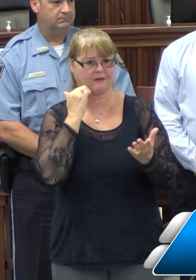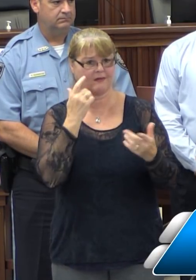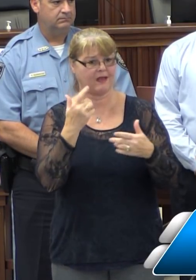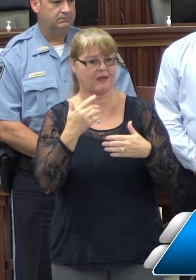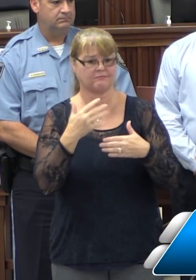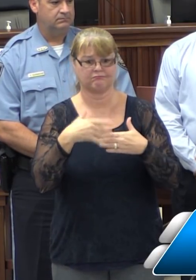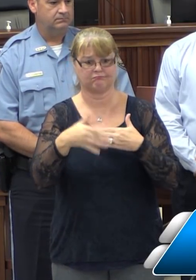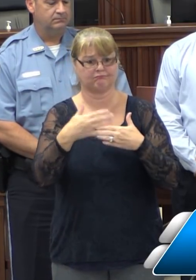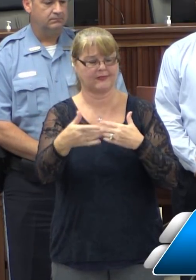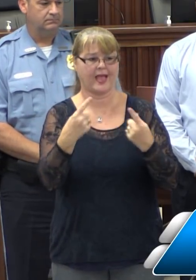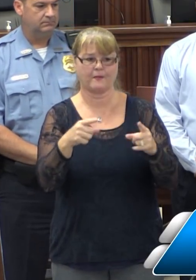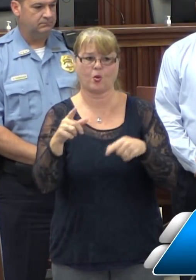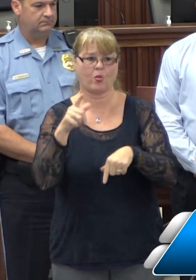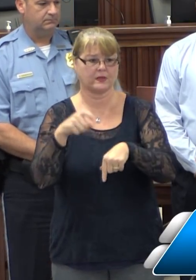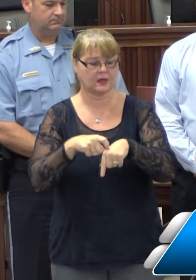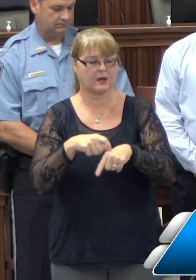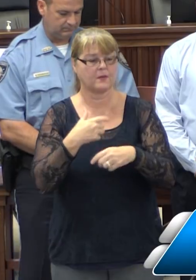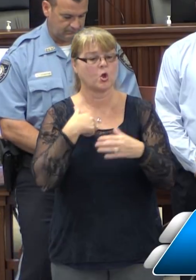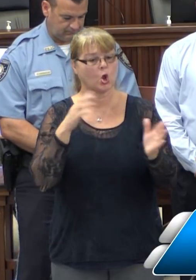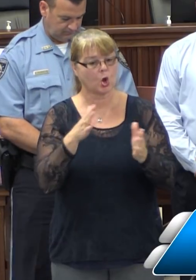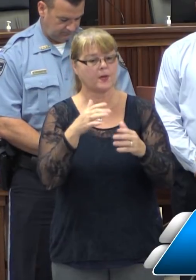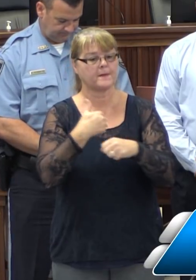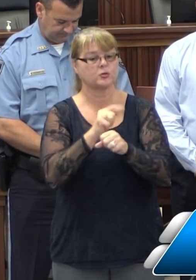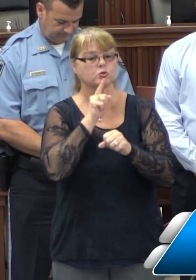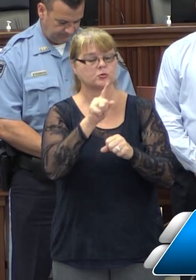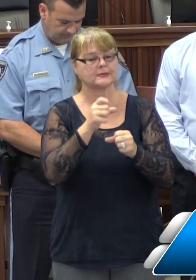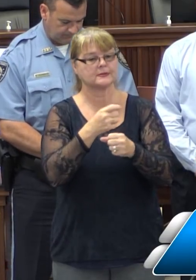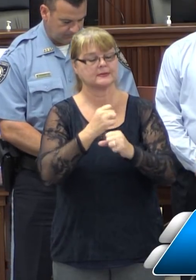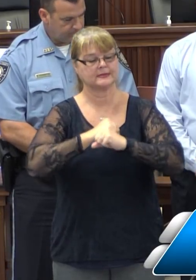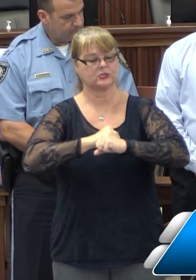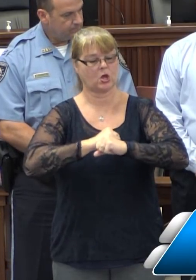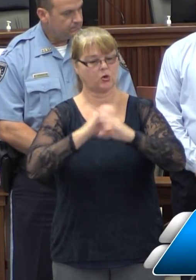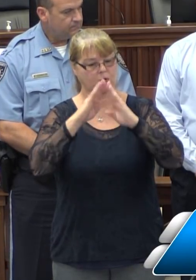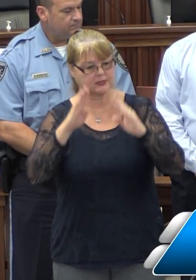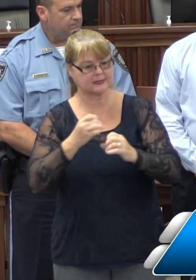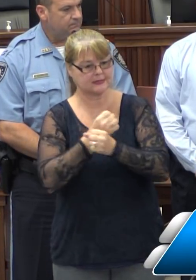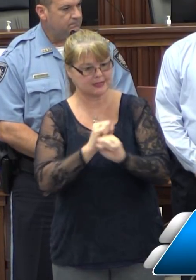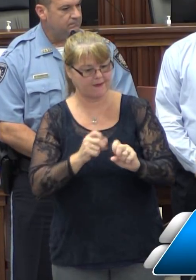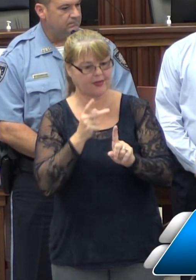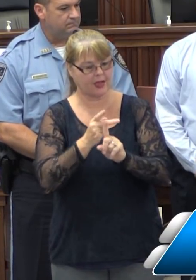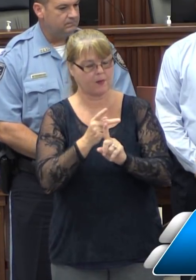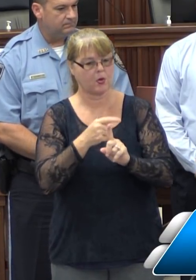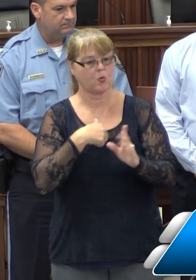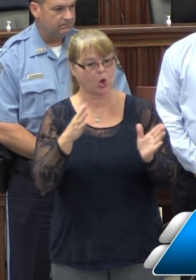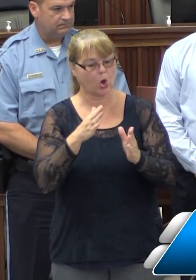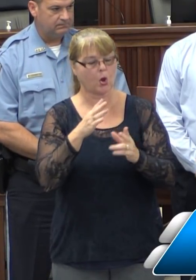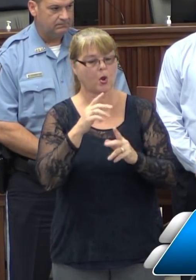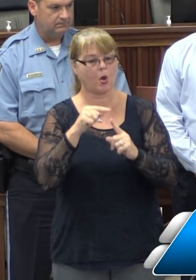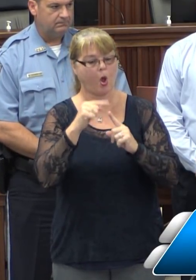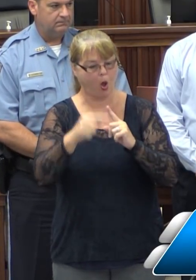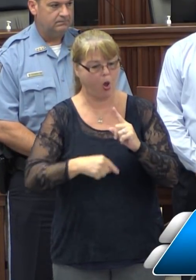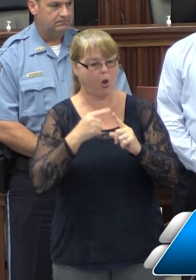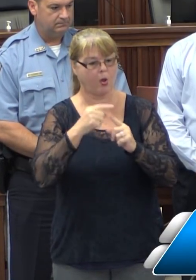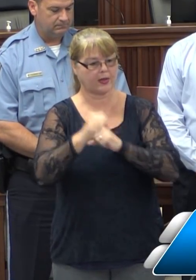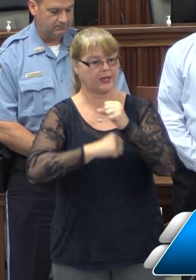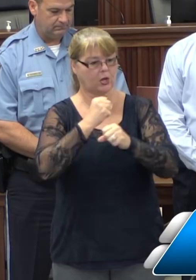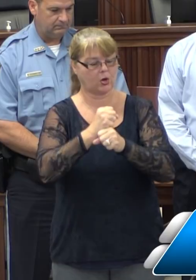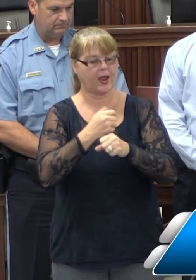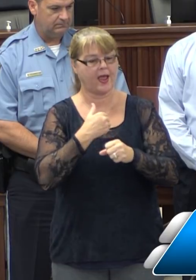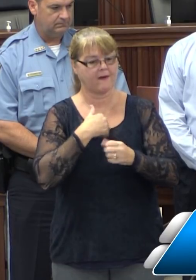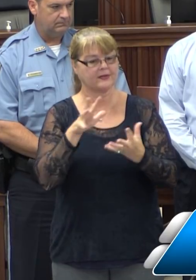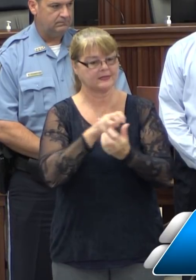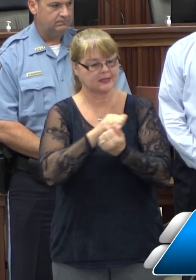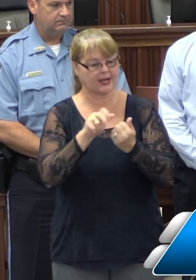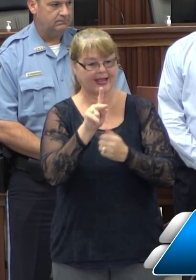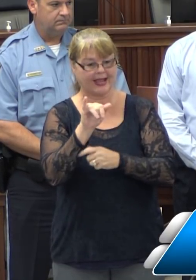the time. We encourage people to make sure they're in a safe shelter. We've encouraged people year-round to have a disaster kit. If you don't have a